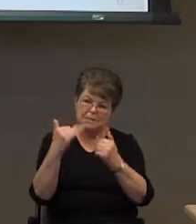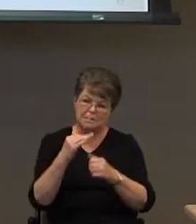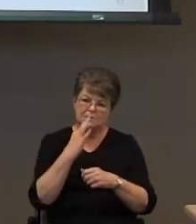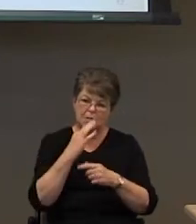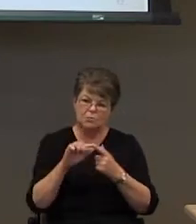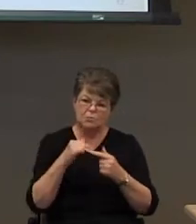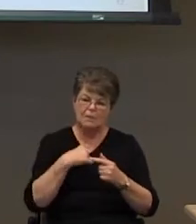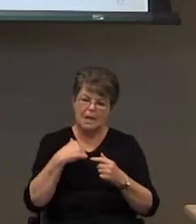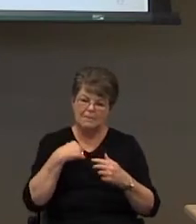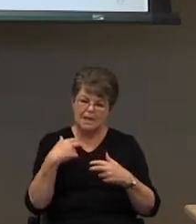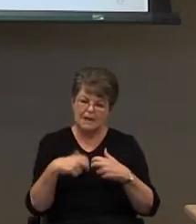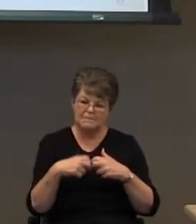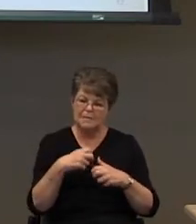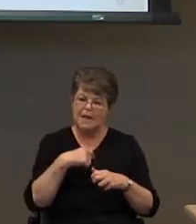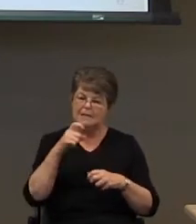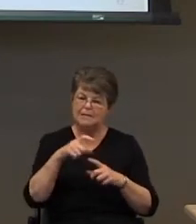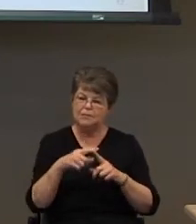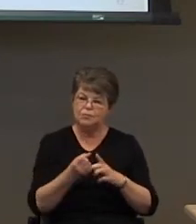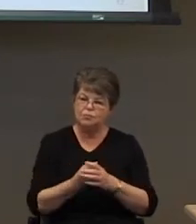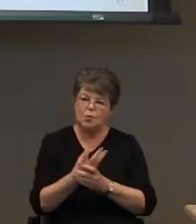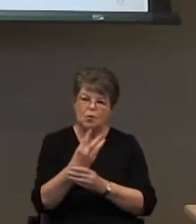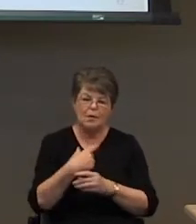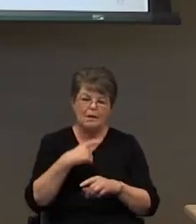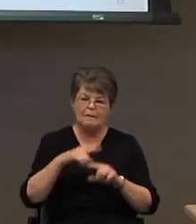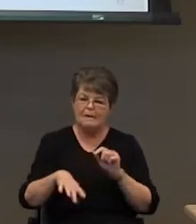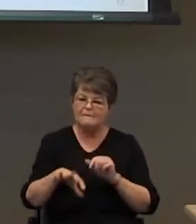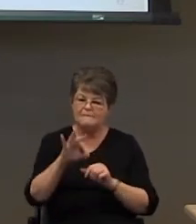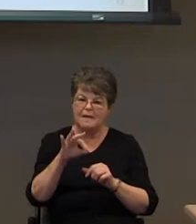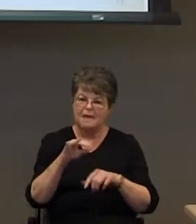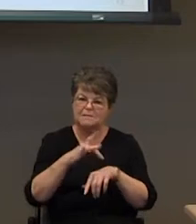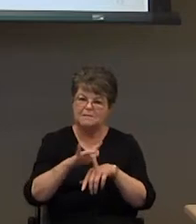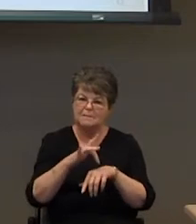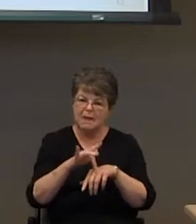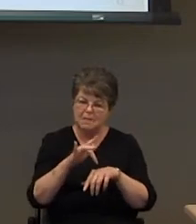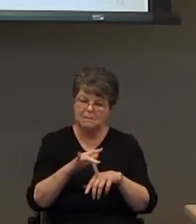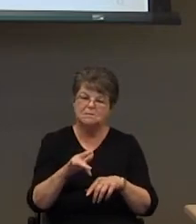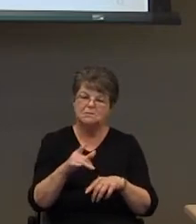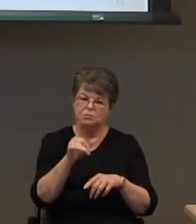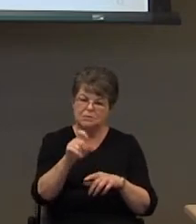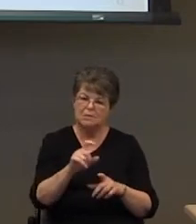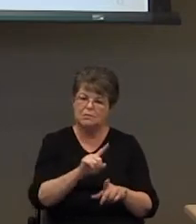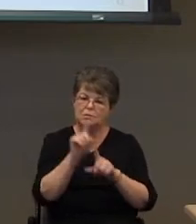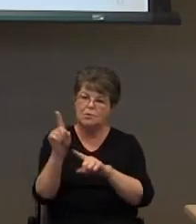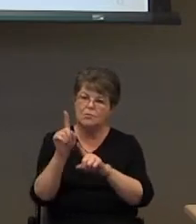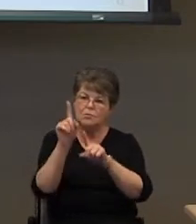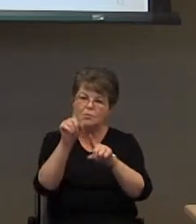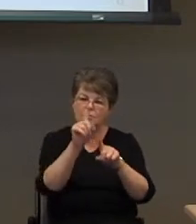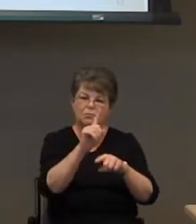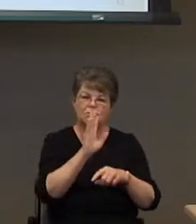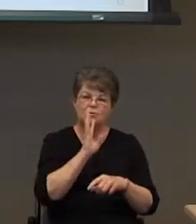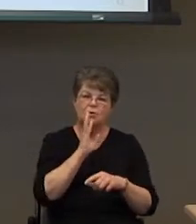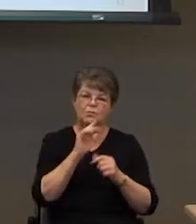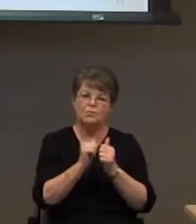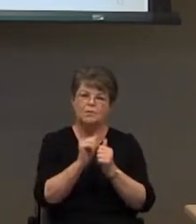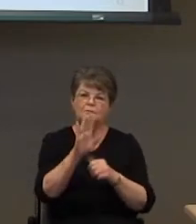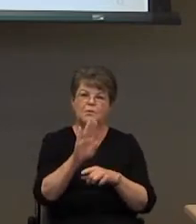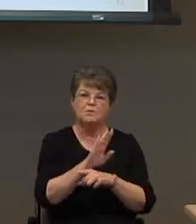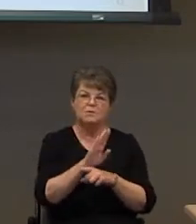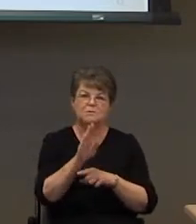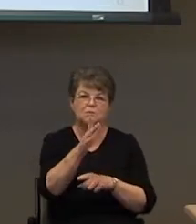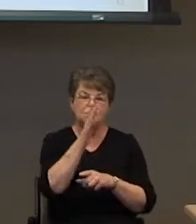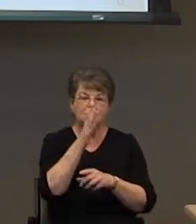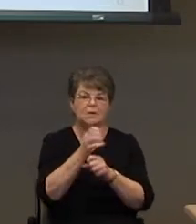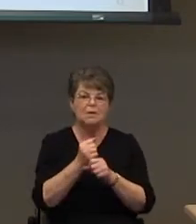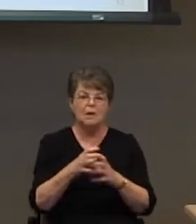having problems, or I need to grow and I can't find space. So it helps you be more strategic about it, but you need to get out and talk to your businesses. You're gonna get a lot